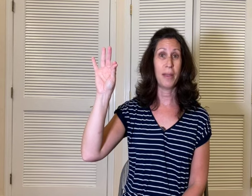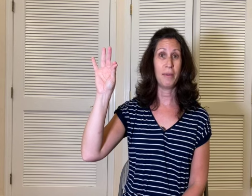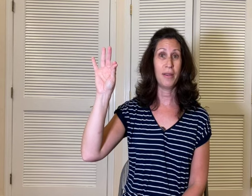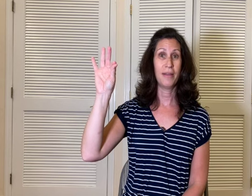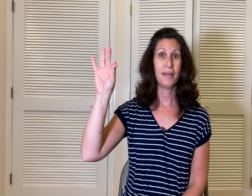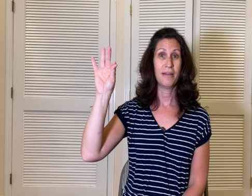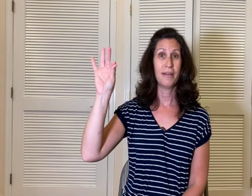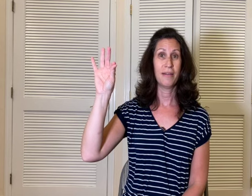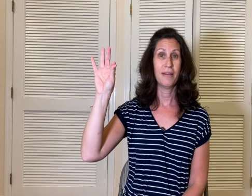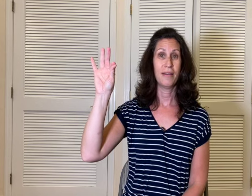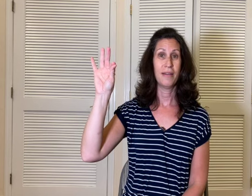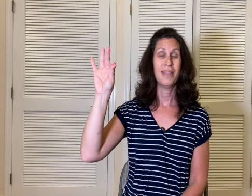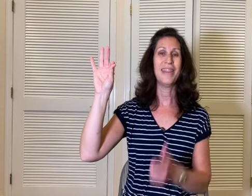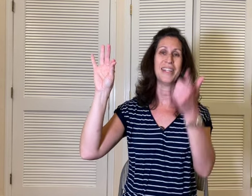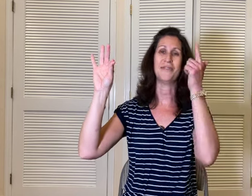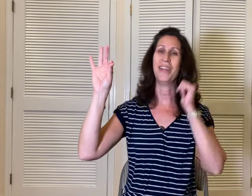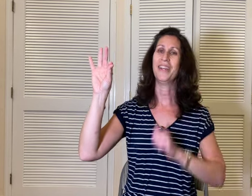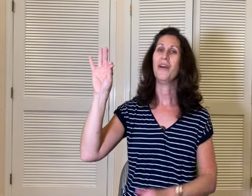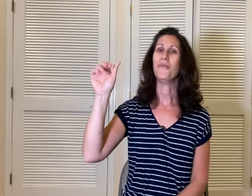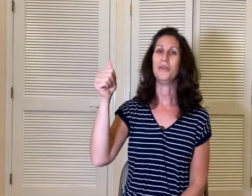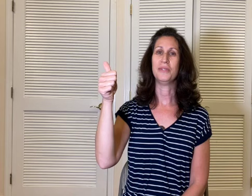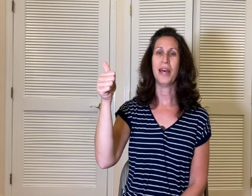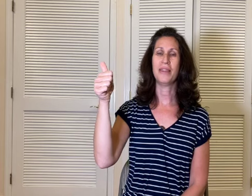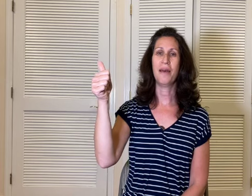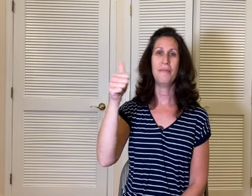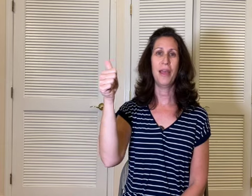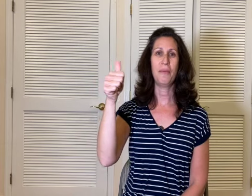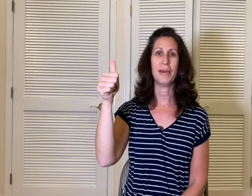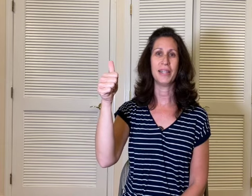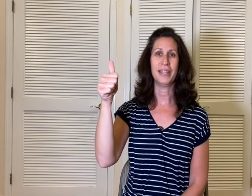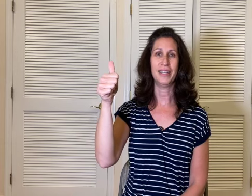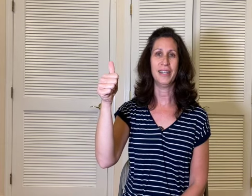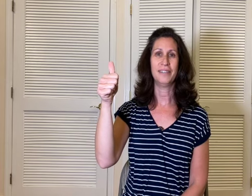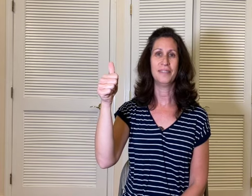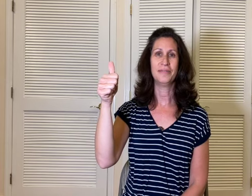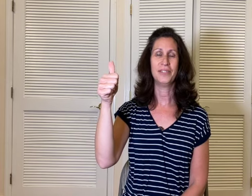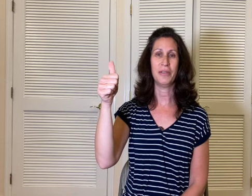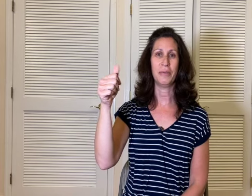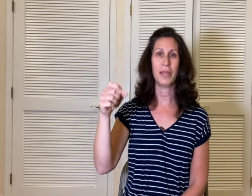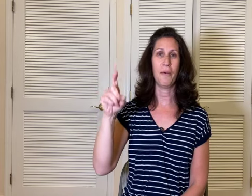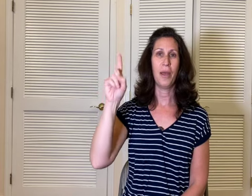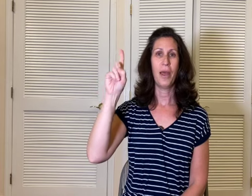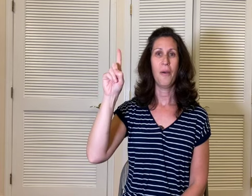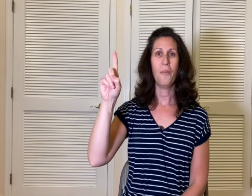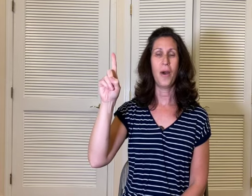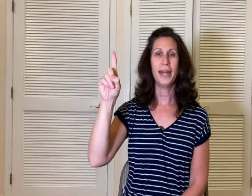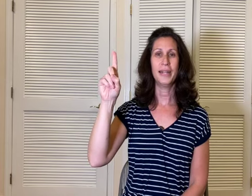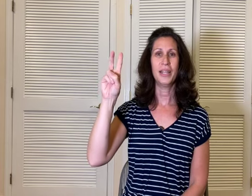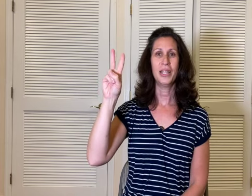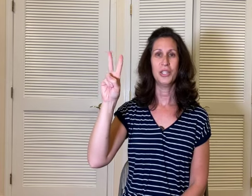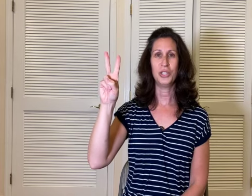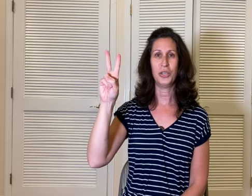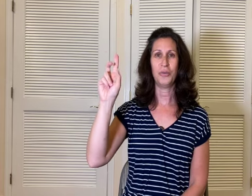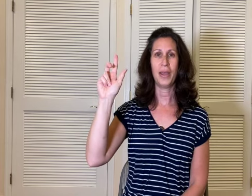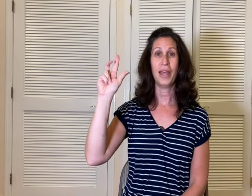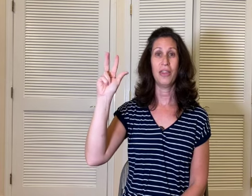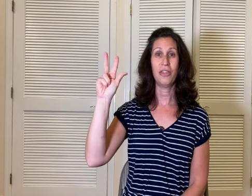remember? That's right. We use that thumb and we wiggle it a little. So here we go. 1, 2,